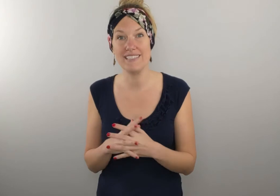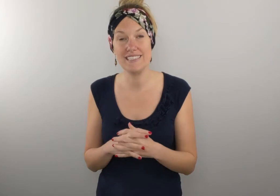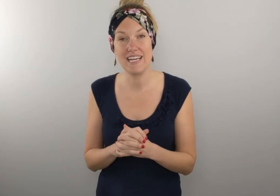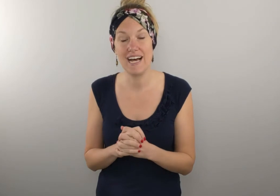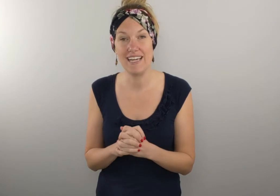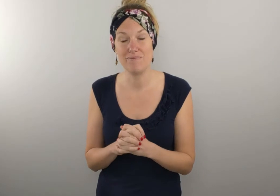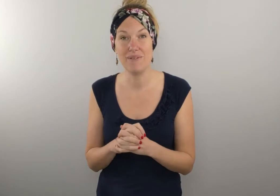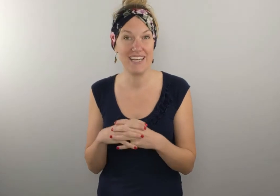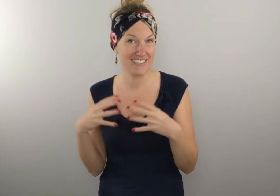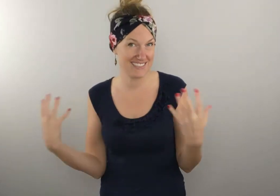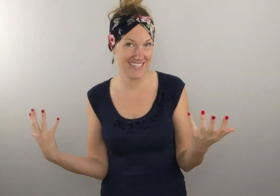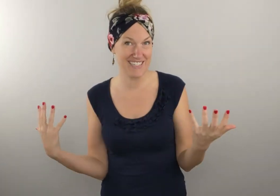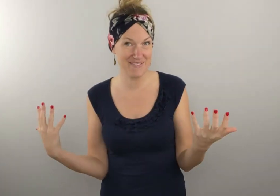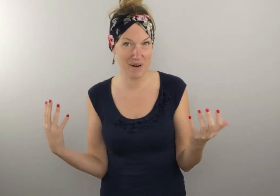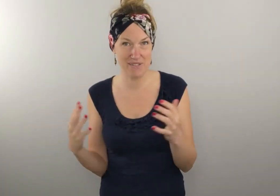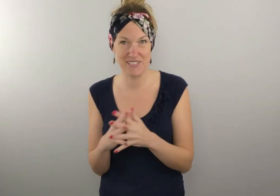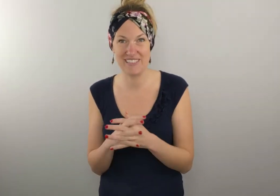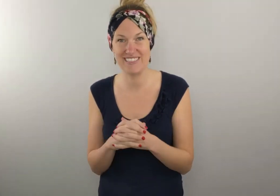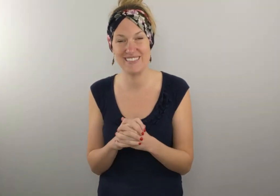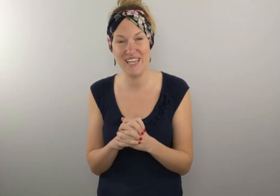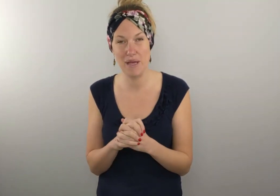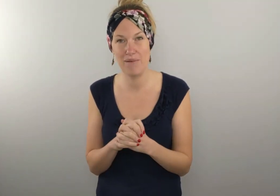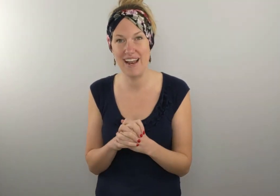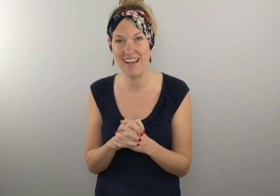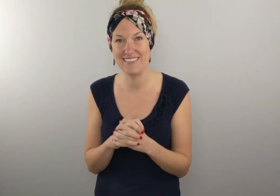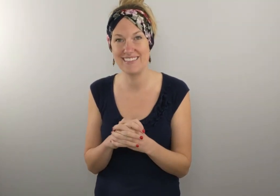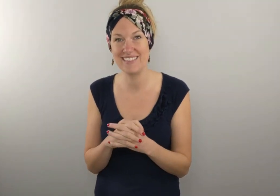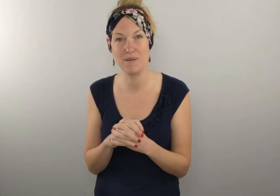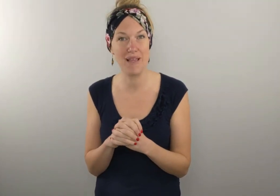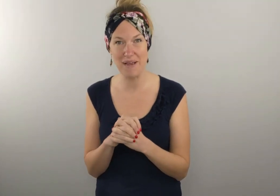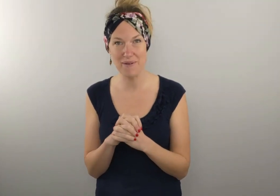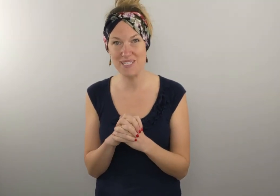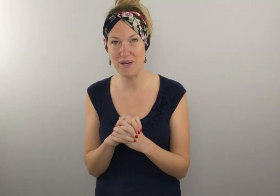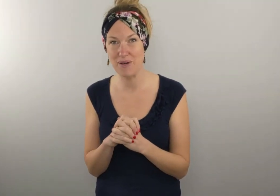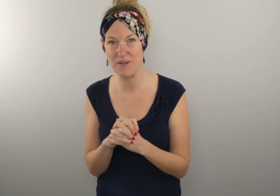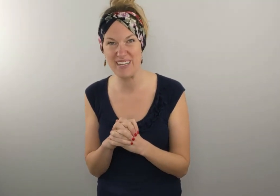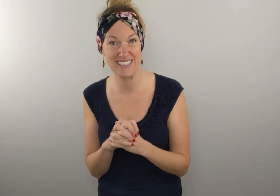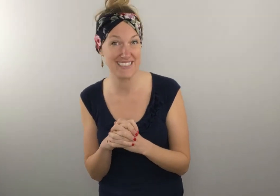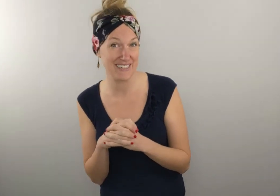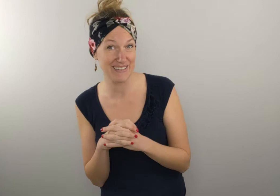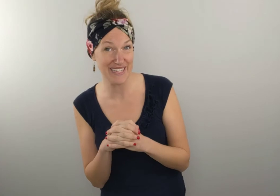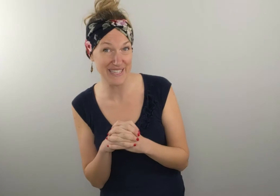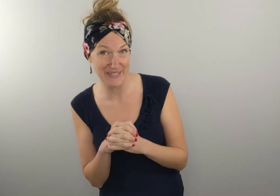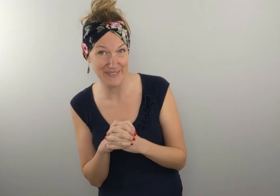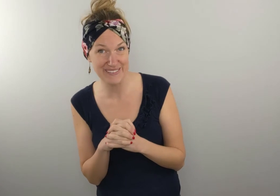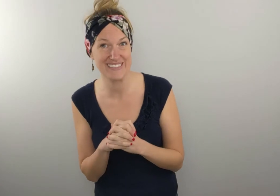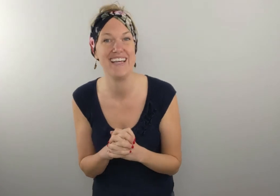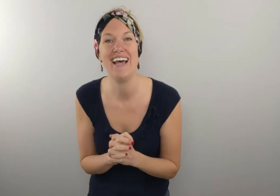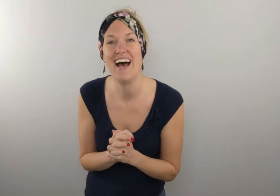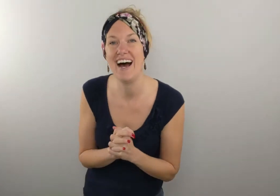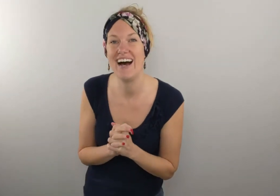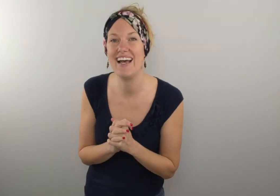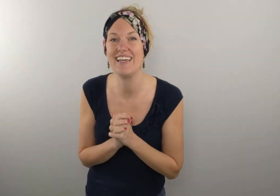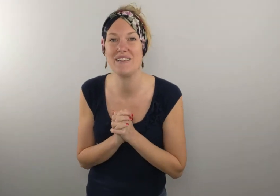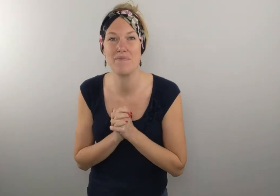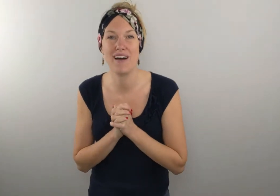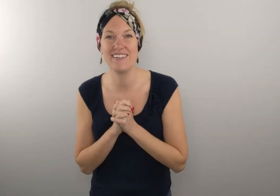chorus, because it is from a traditional hymn, it has some language that we don't necessarily use in modern